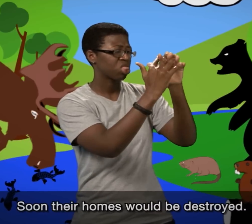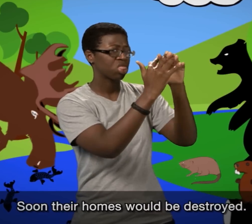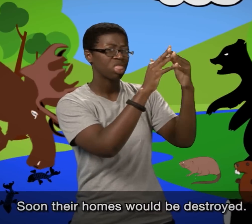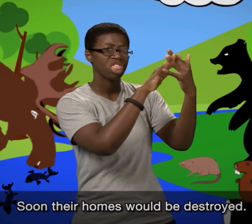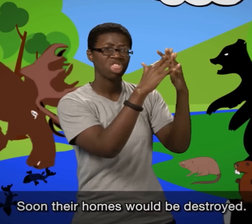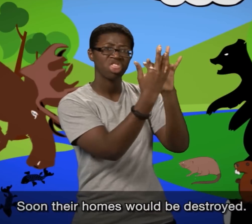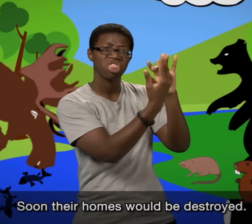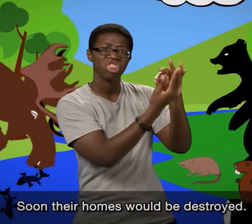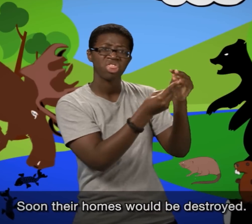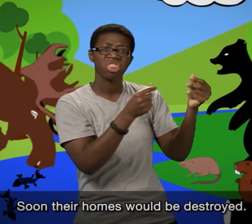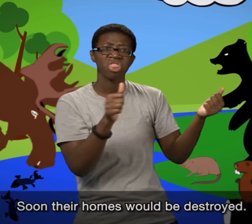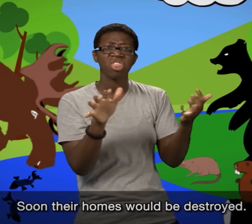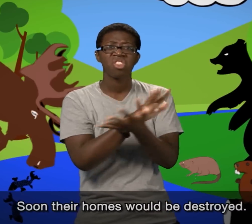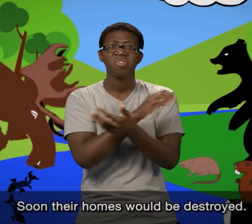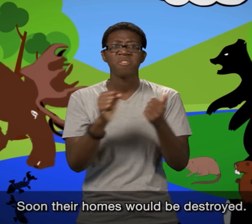Soon their homes would be destroyed.